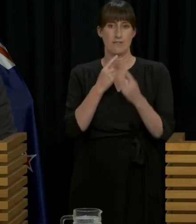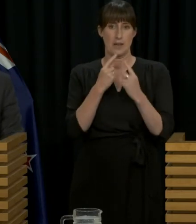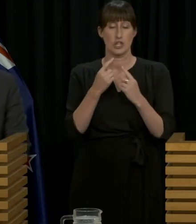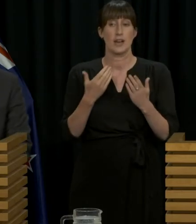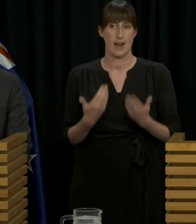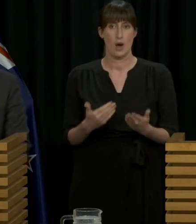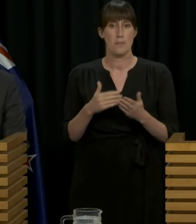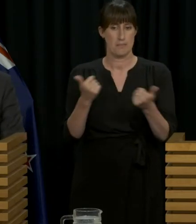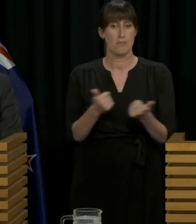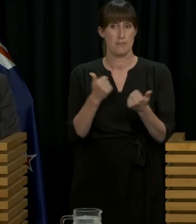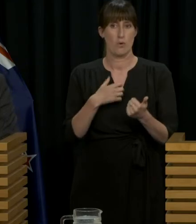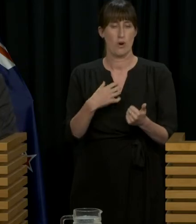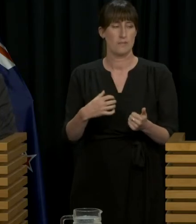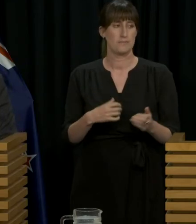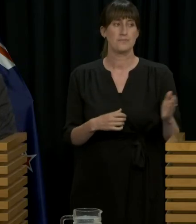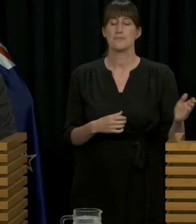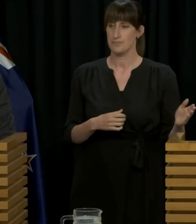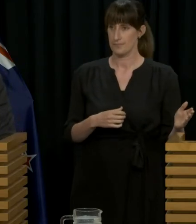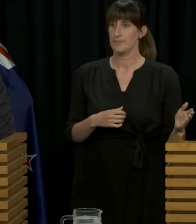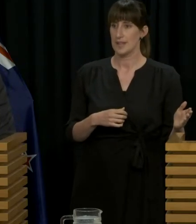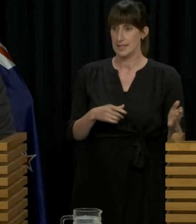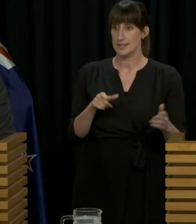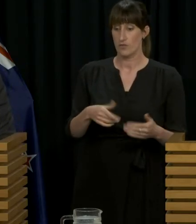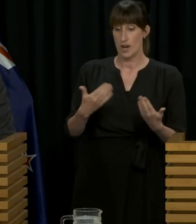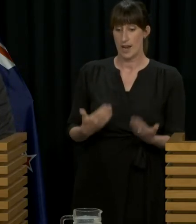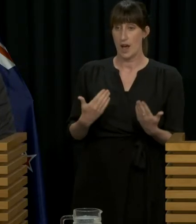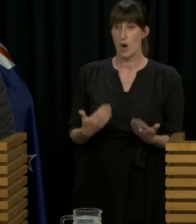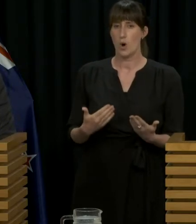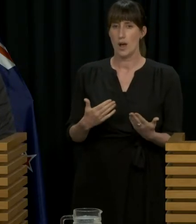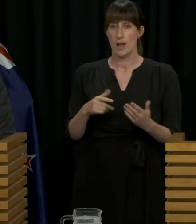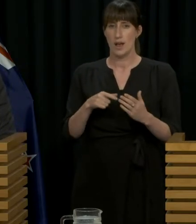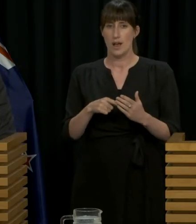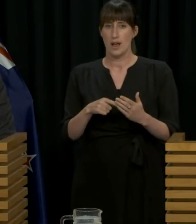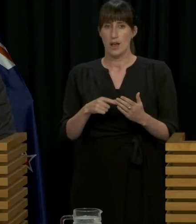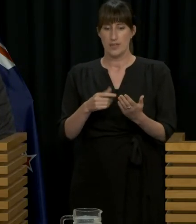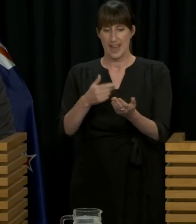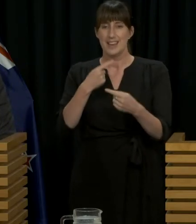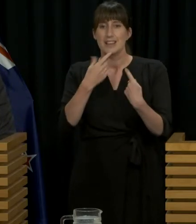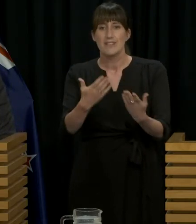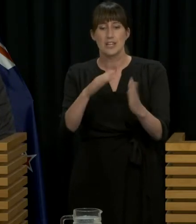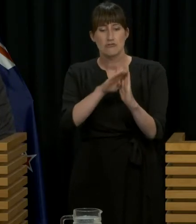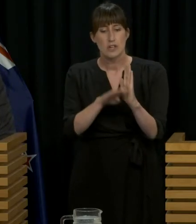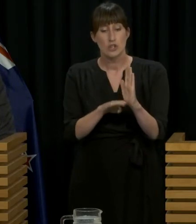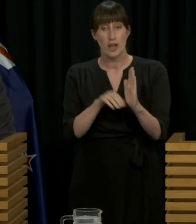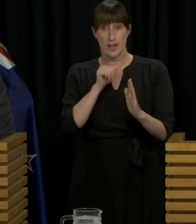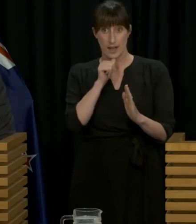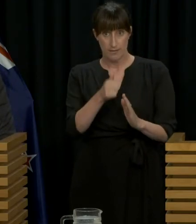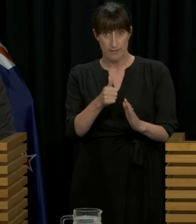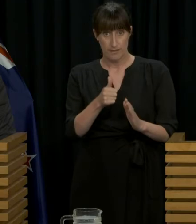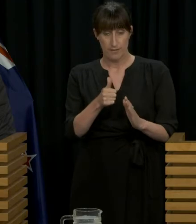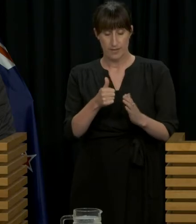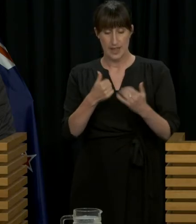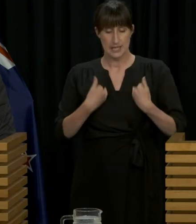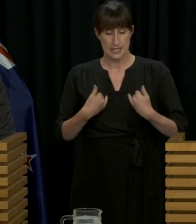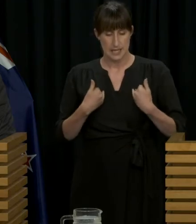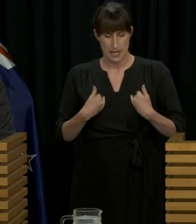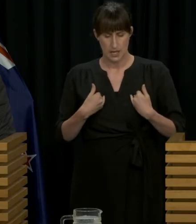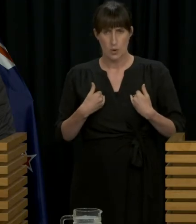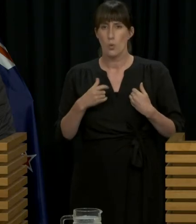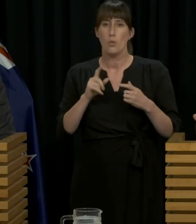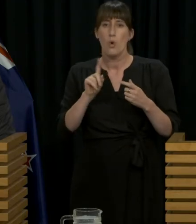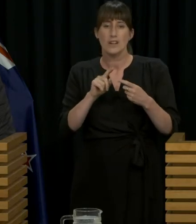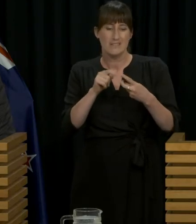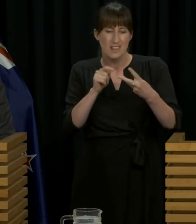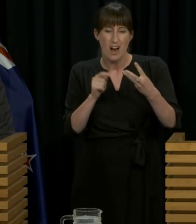get now is very clear information about what symptoms to look for and what to do if they do become symptomatic. And also many of